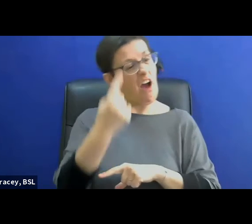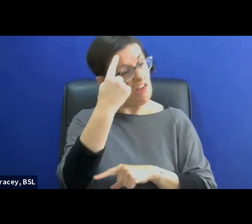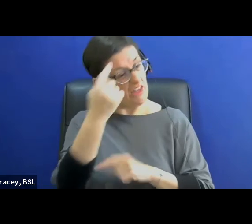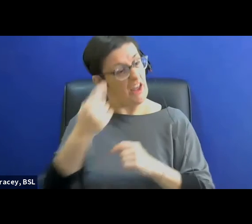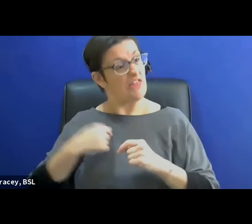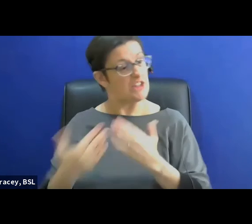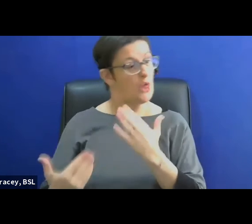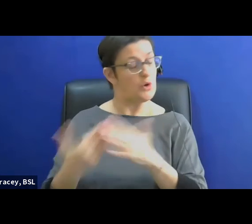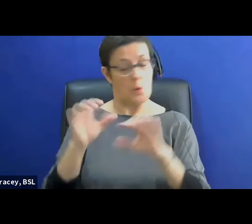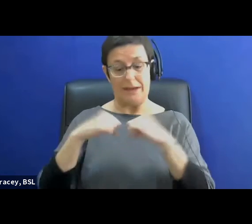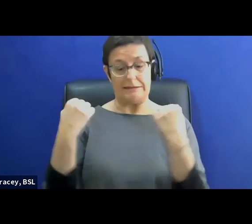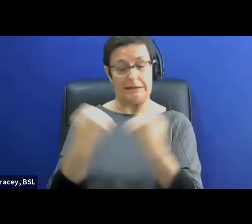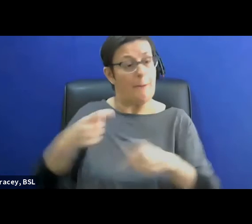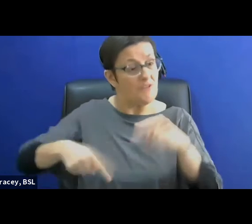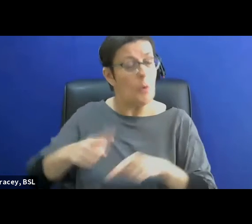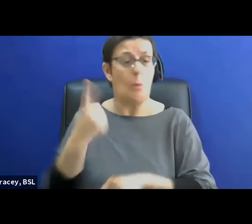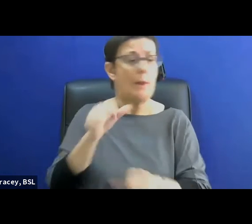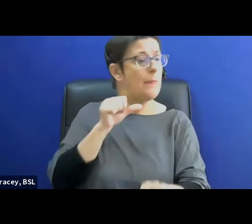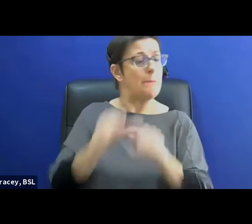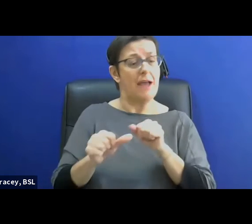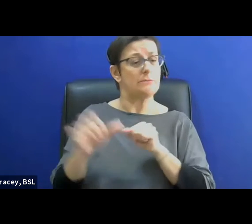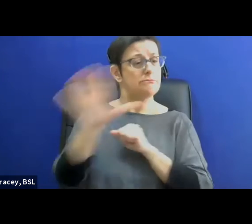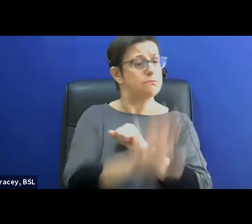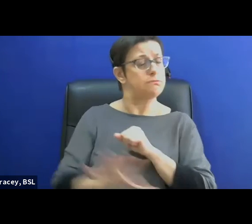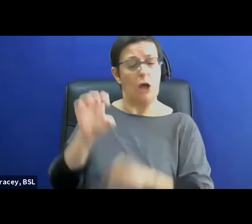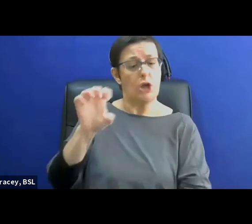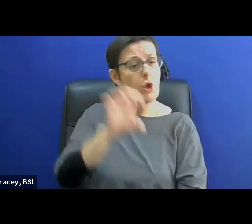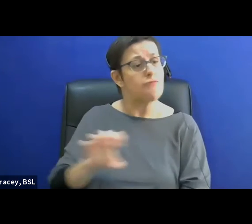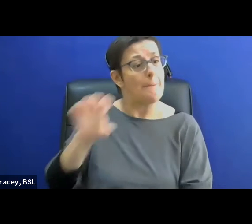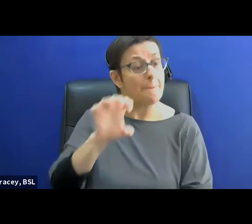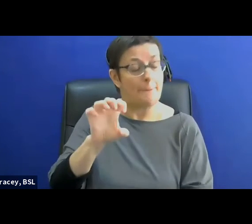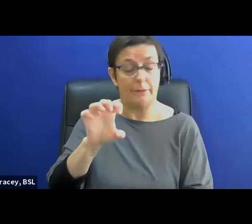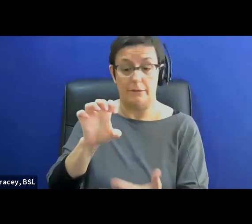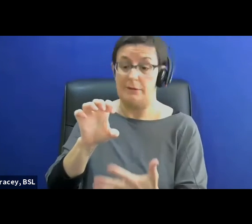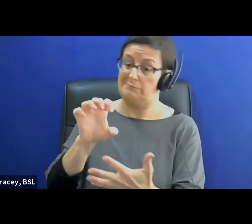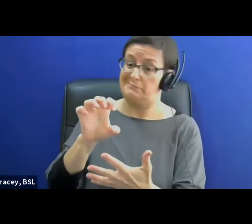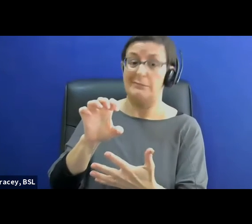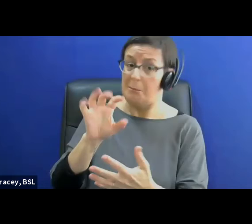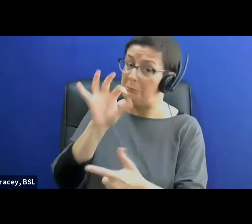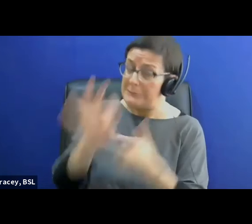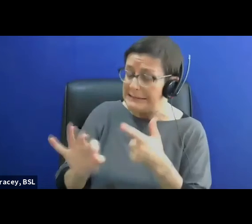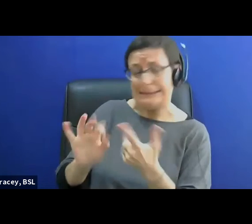new stadium in Europe, and especially in terms of accessibility.